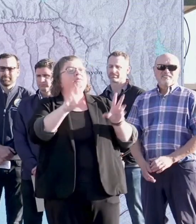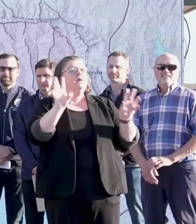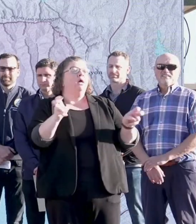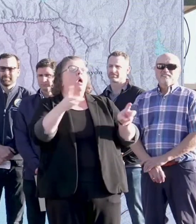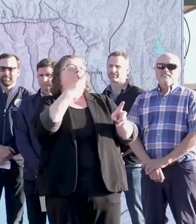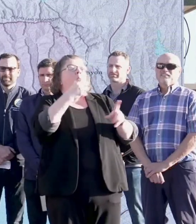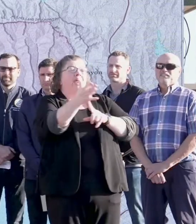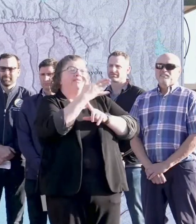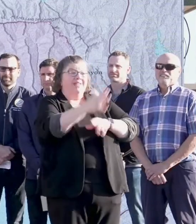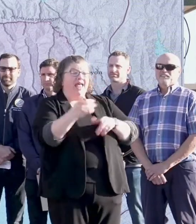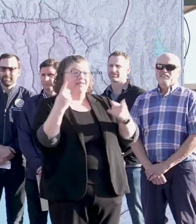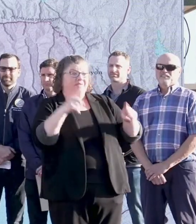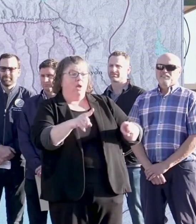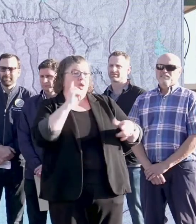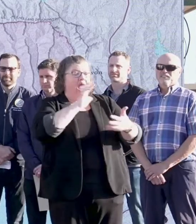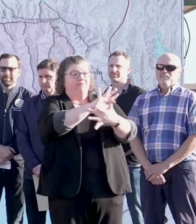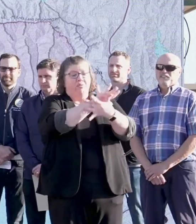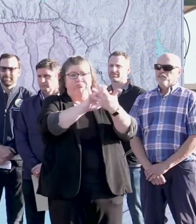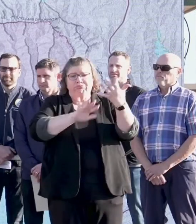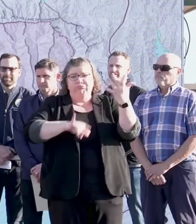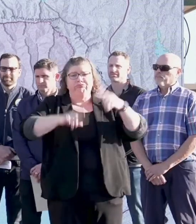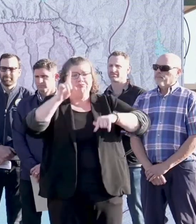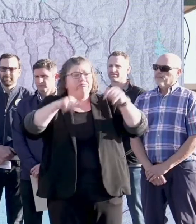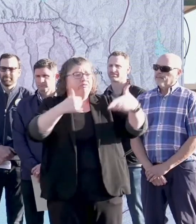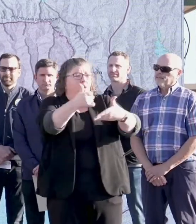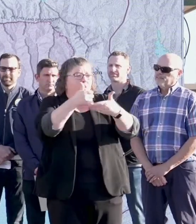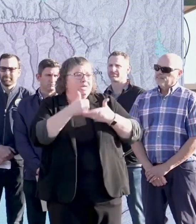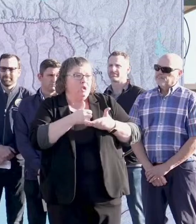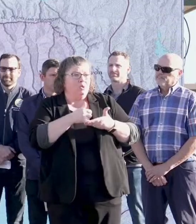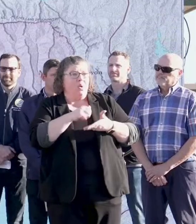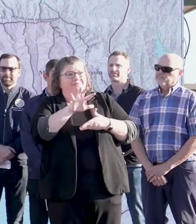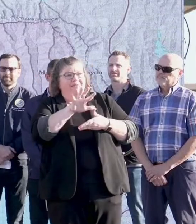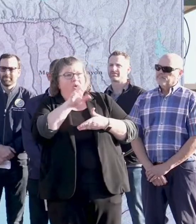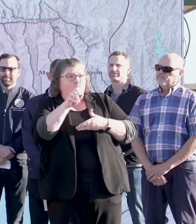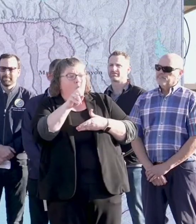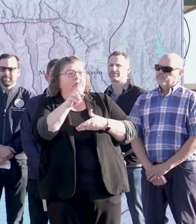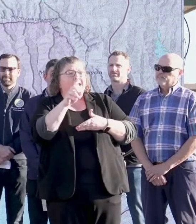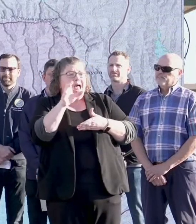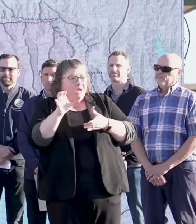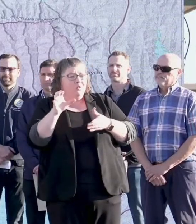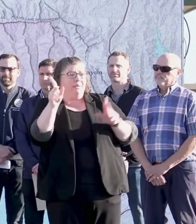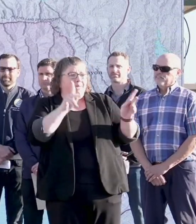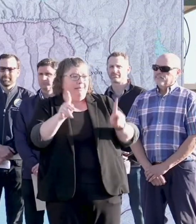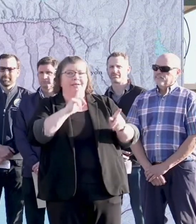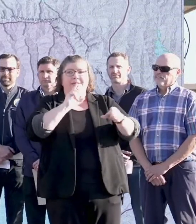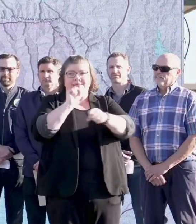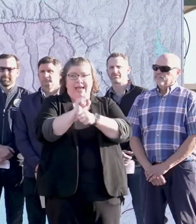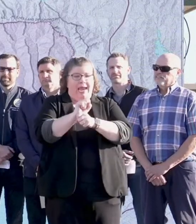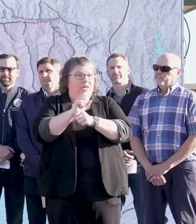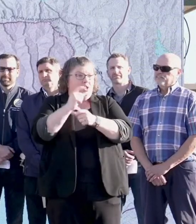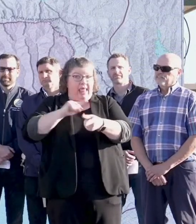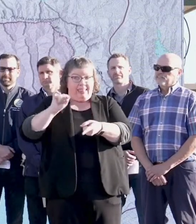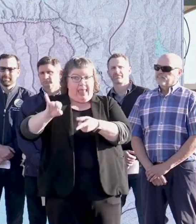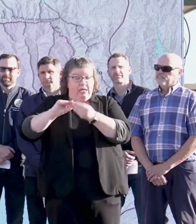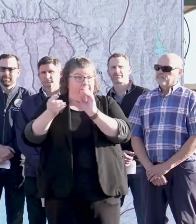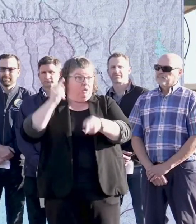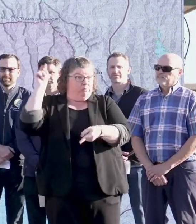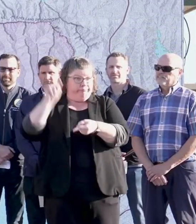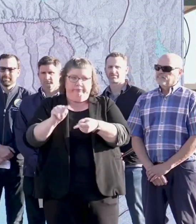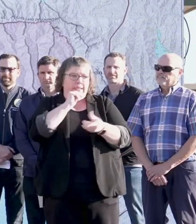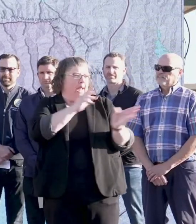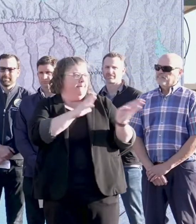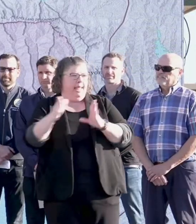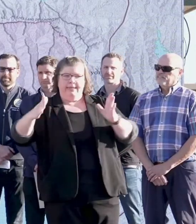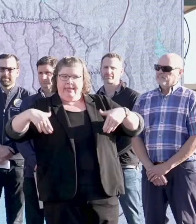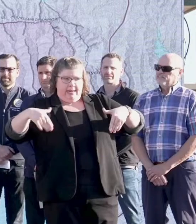to have a full breadth of resources here. You heard we still have 5,100 personnel assigned with no planned reduction in that until we